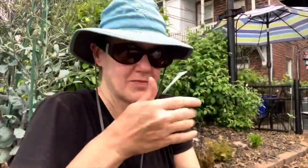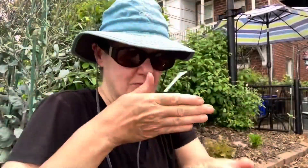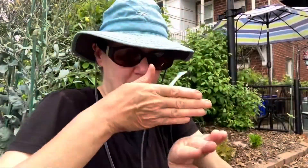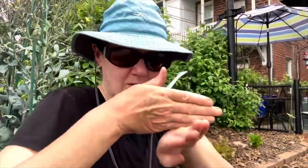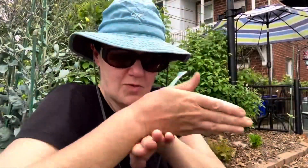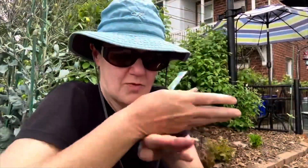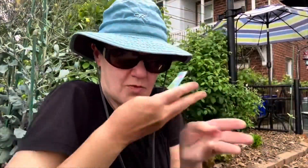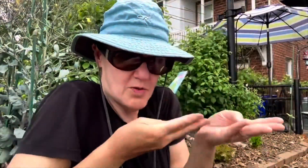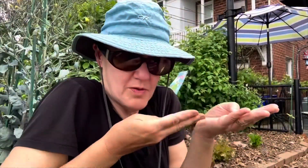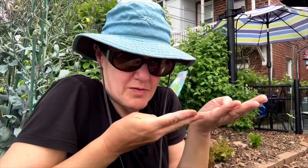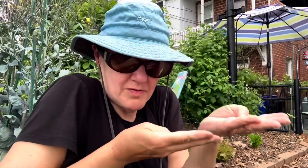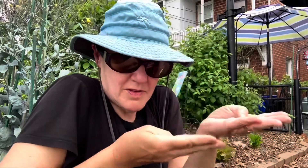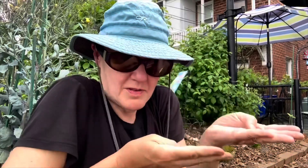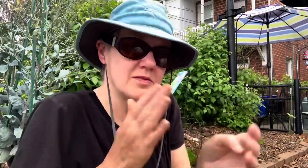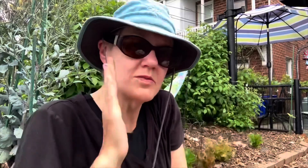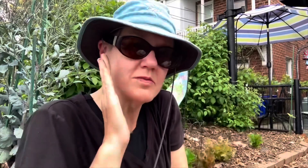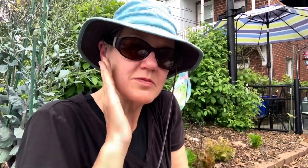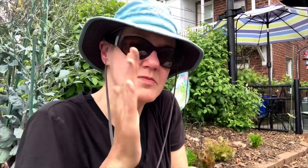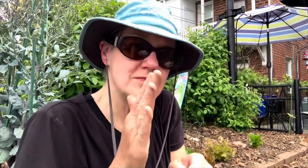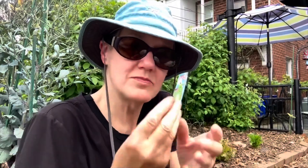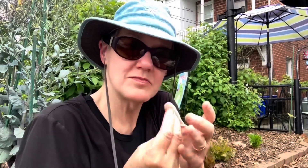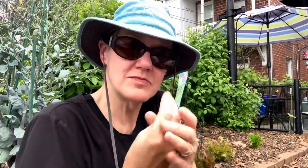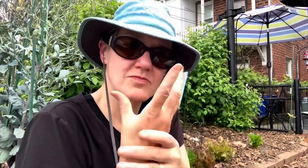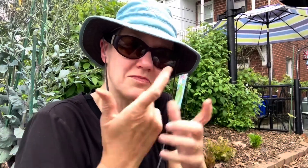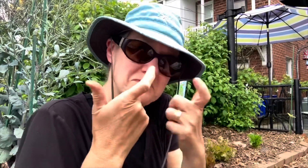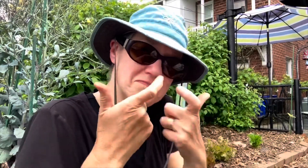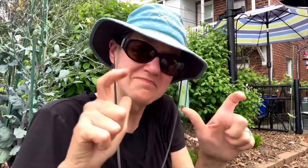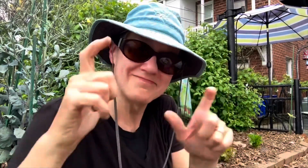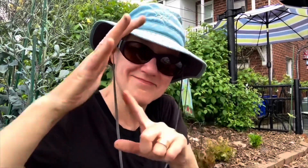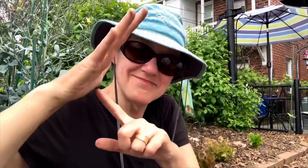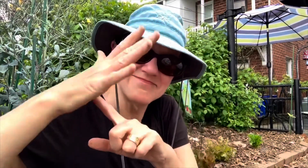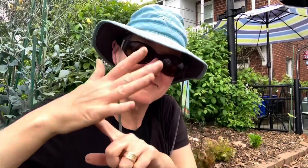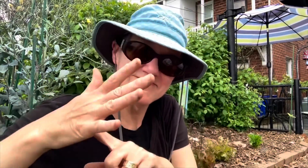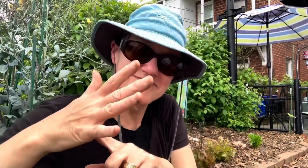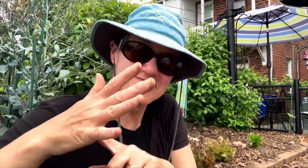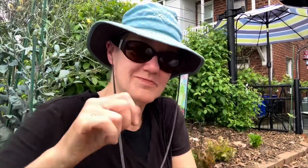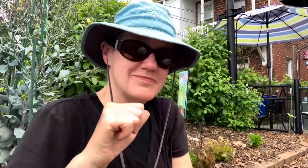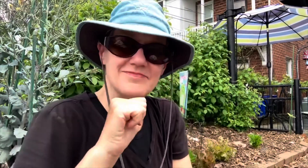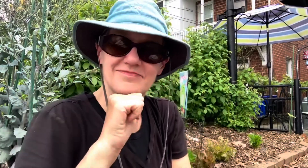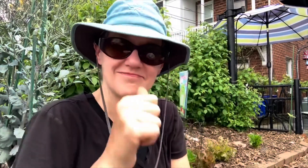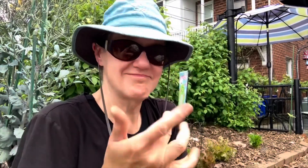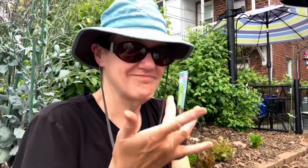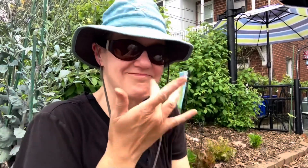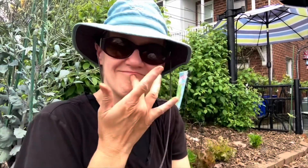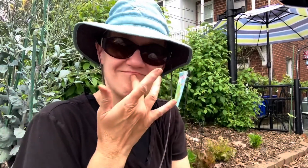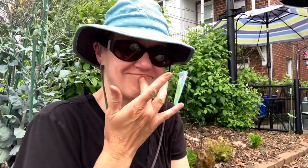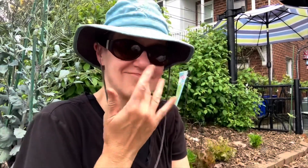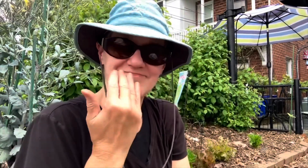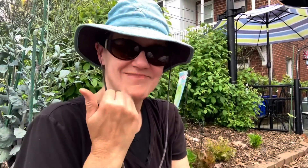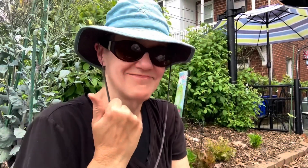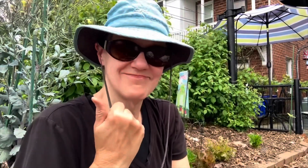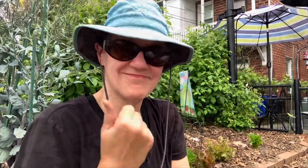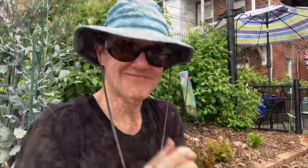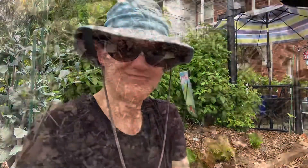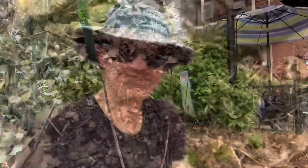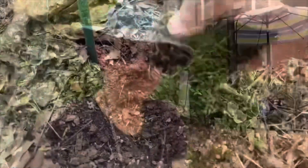Don't overfeed your stevia. It'll grow big leaves, but they won't have much sweetness to them.